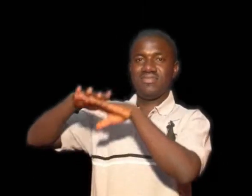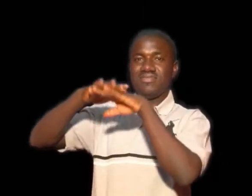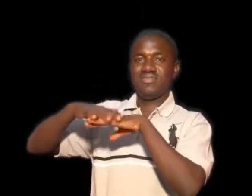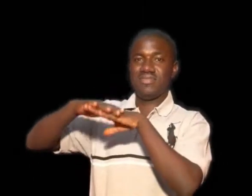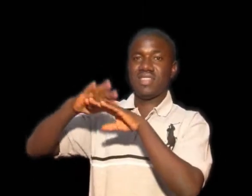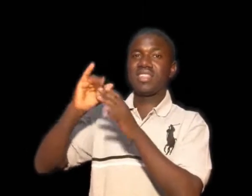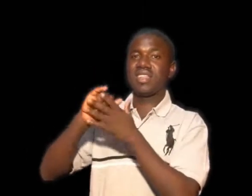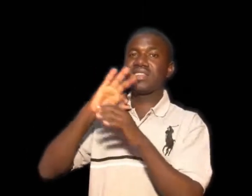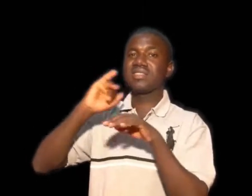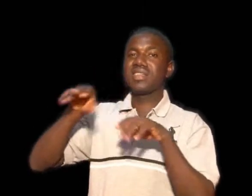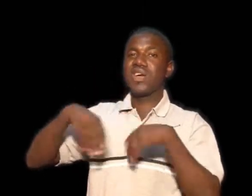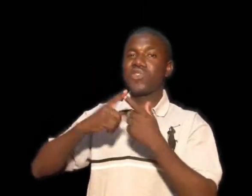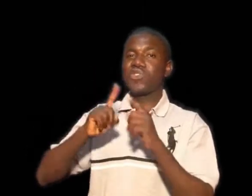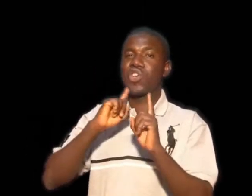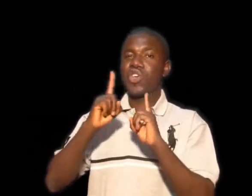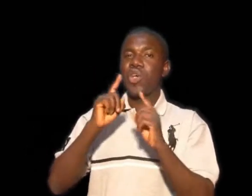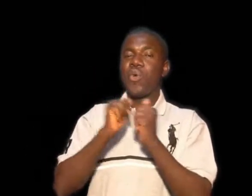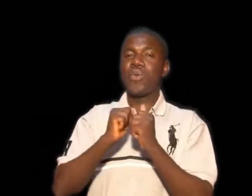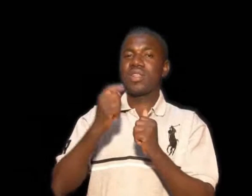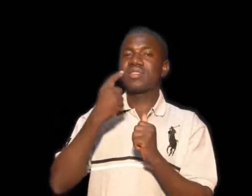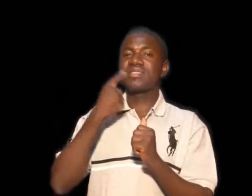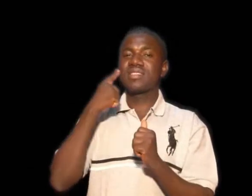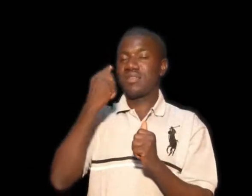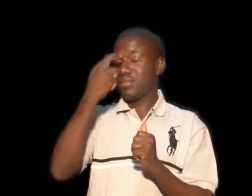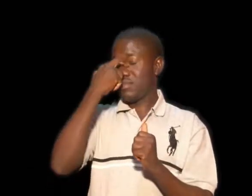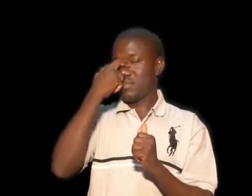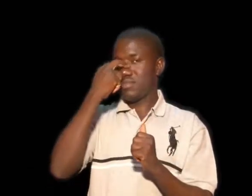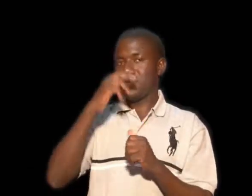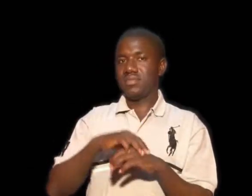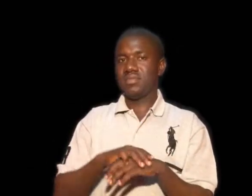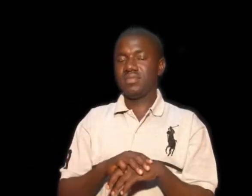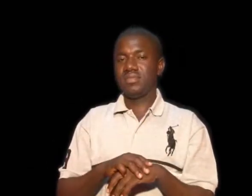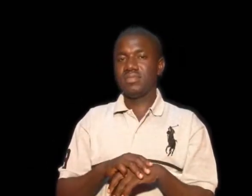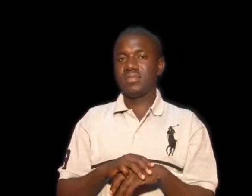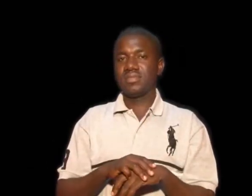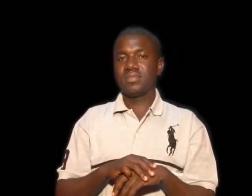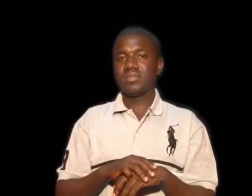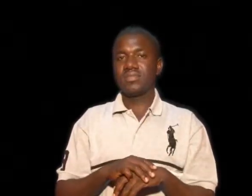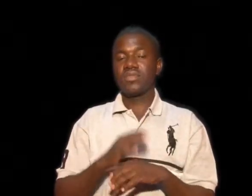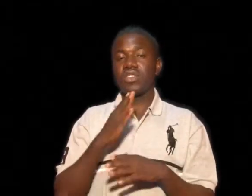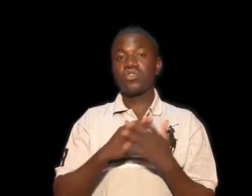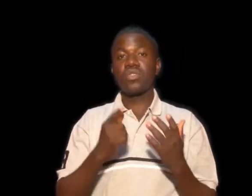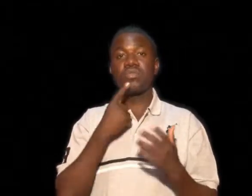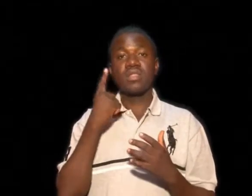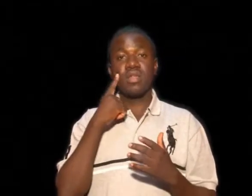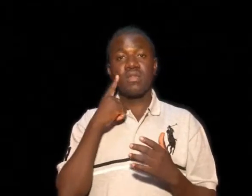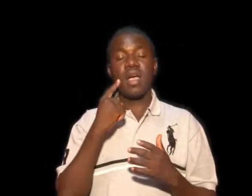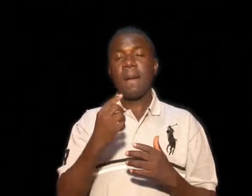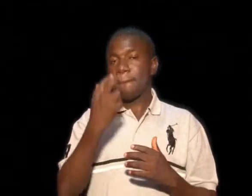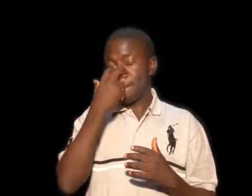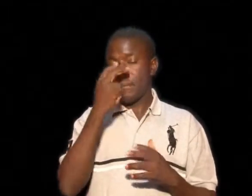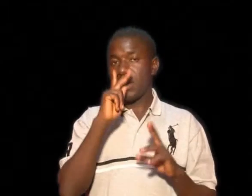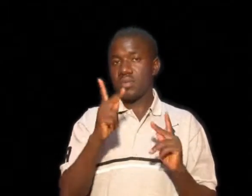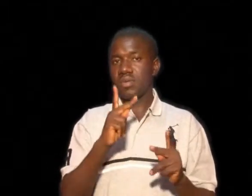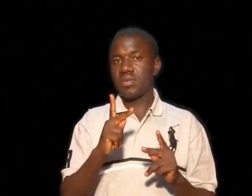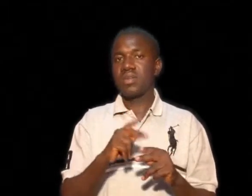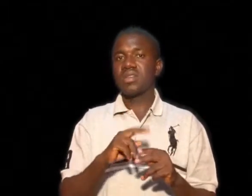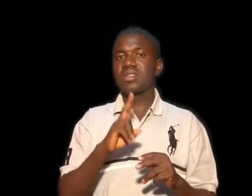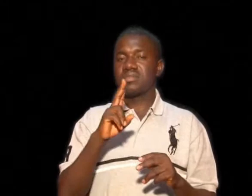shape, movement, and location of the signs. Tracking. Some deaf-blind people with restricted but